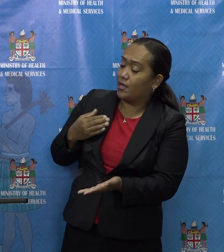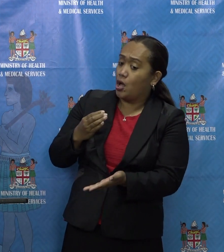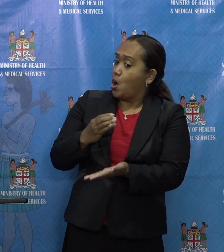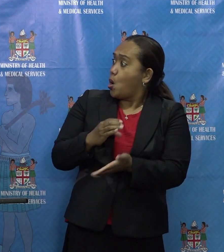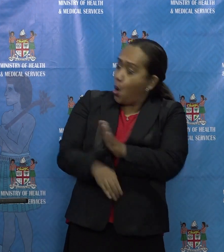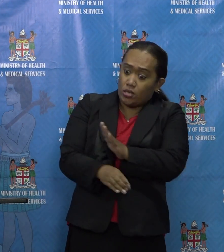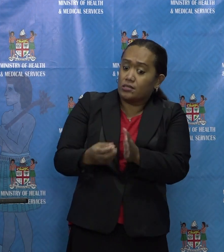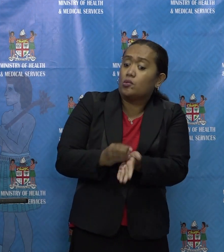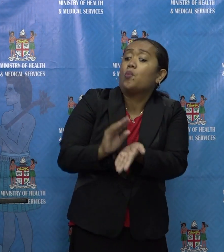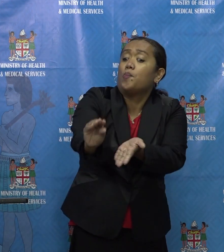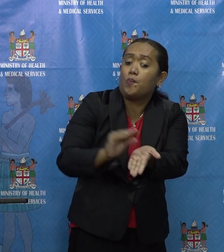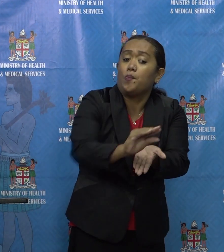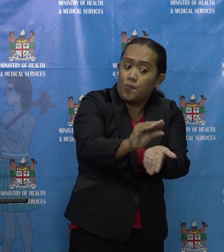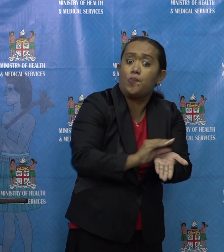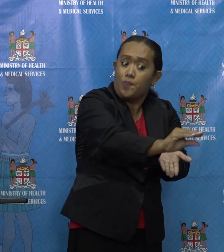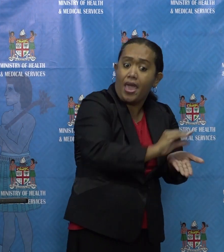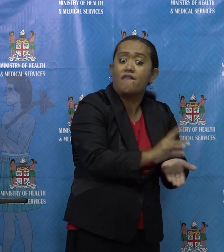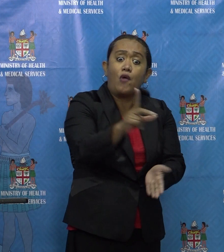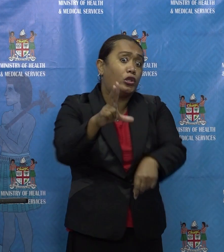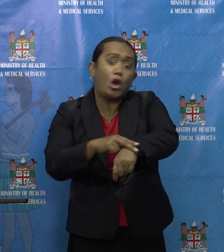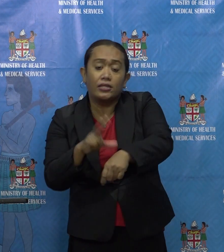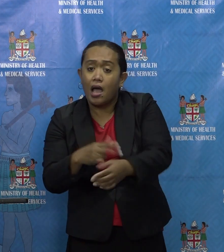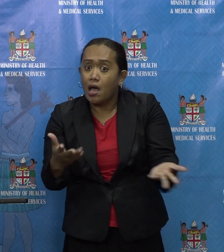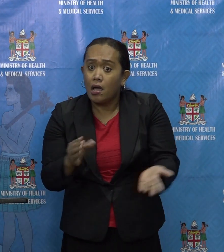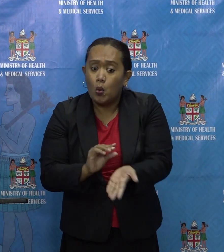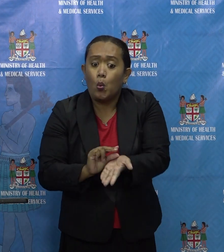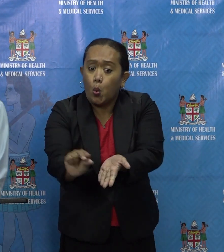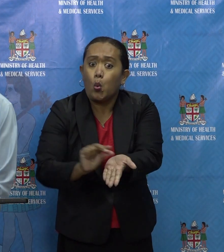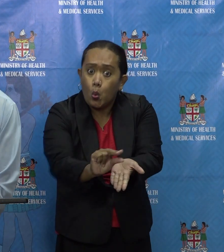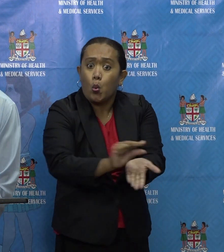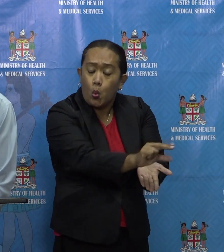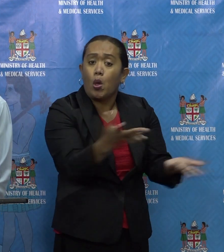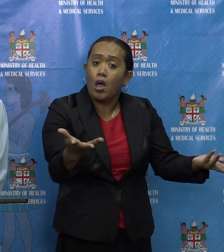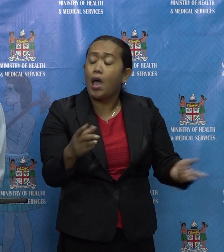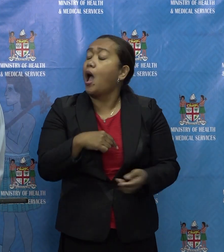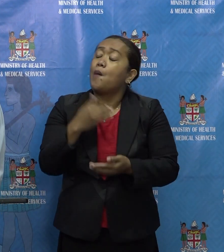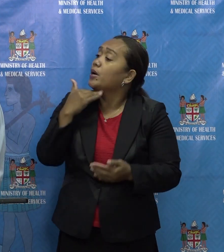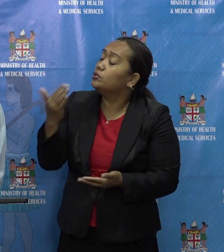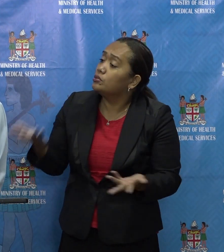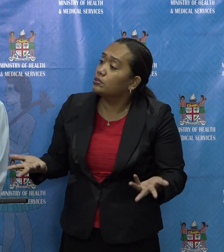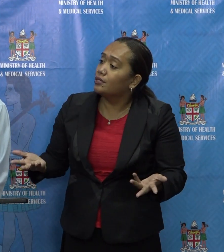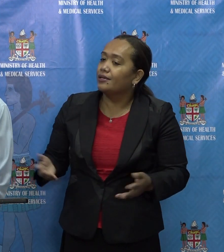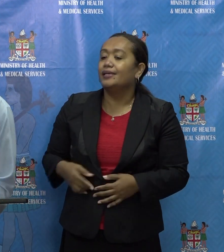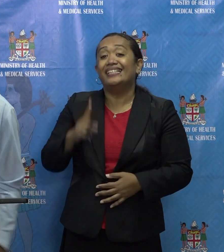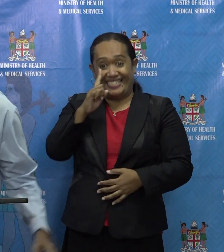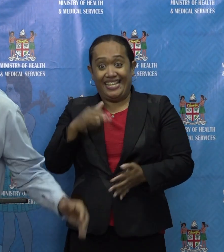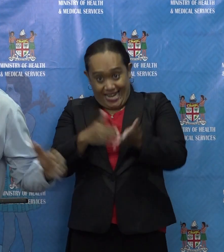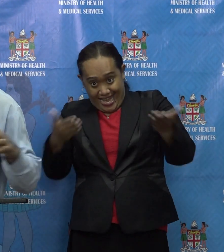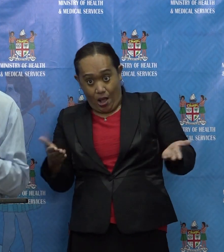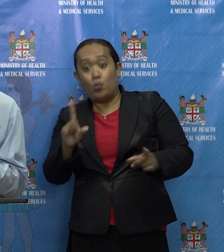pay private sector doctors to carry out the work of the Ministry. See, what we are doing right